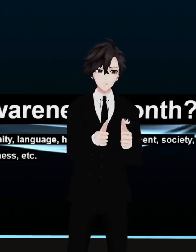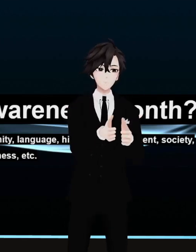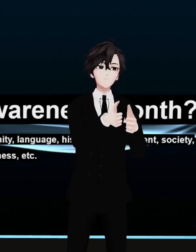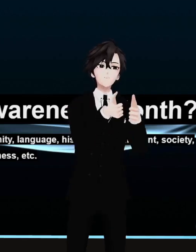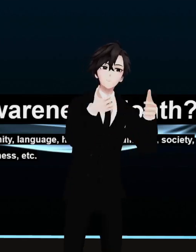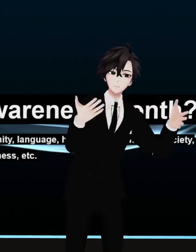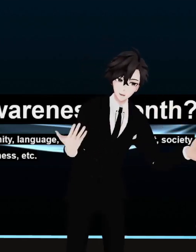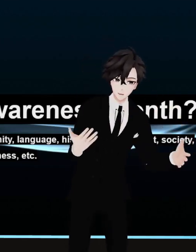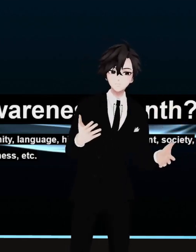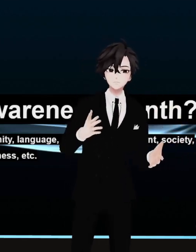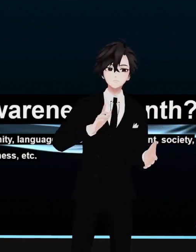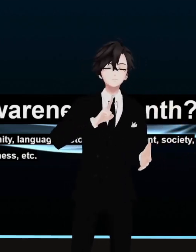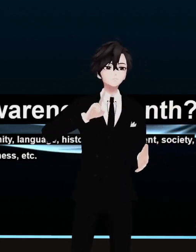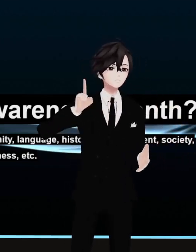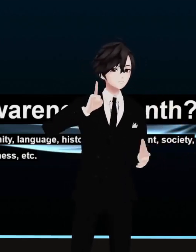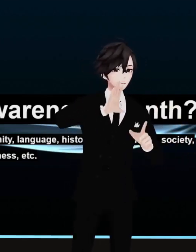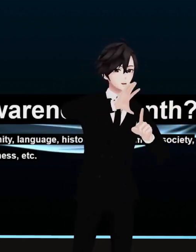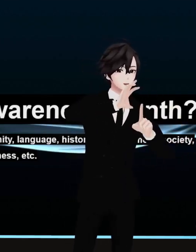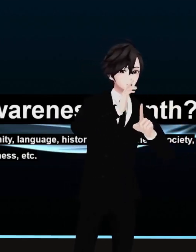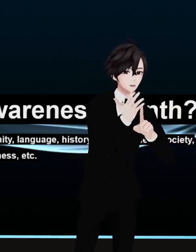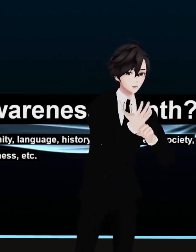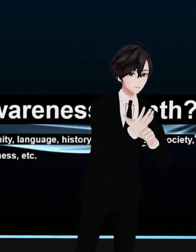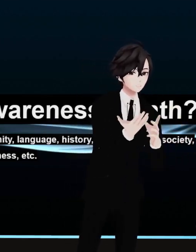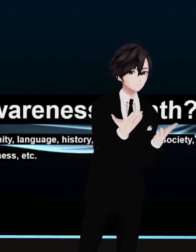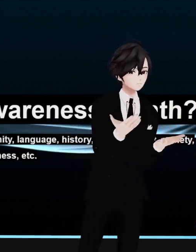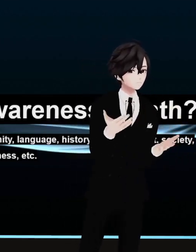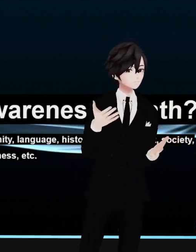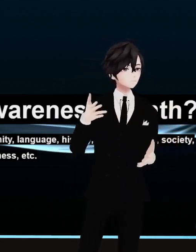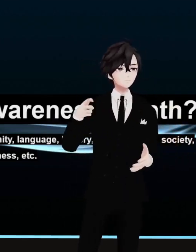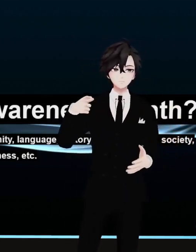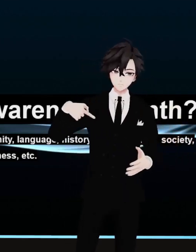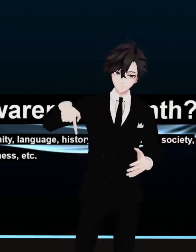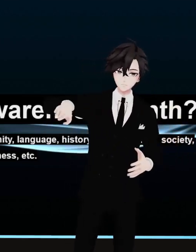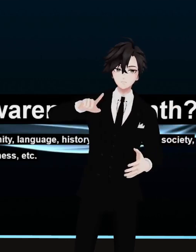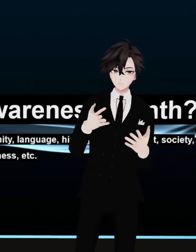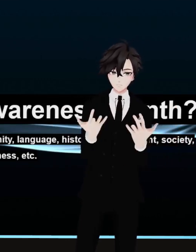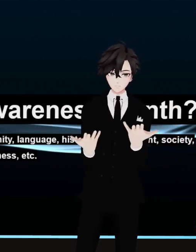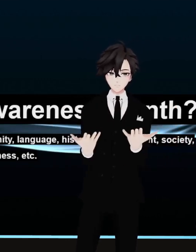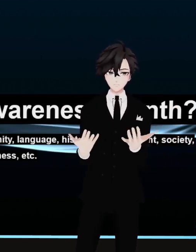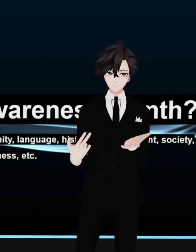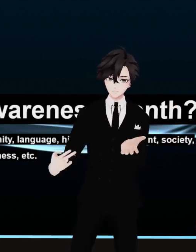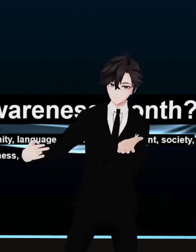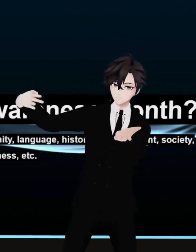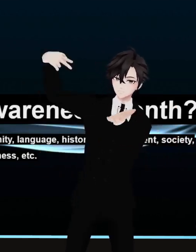If you only learn the sign language without the deaf culture behind it,